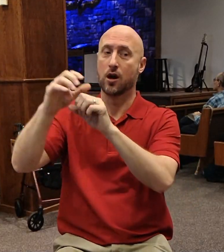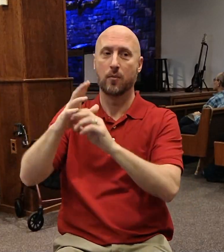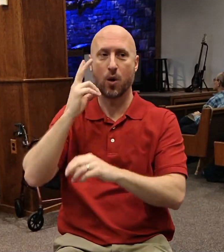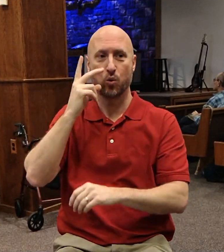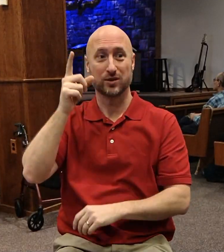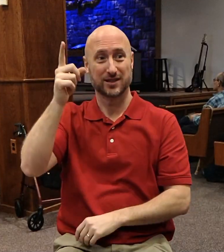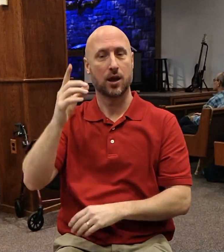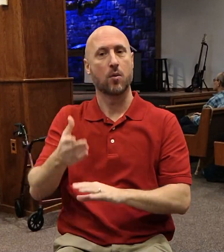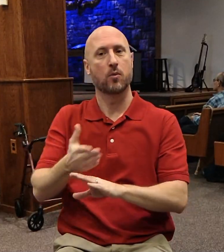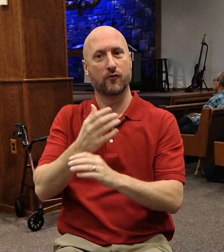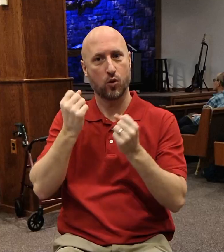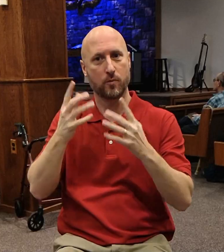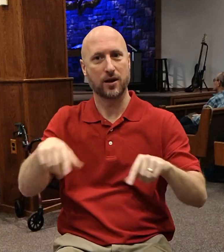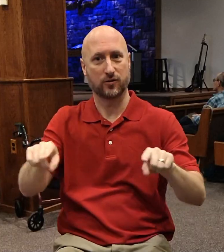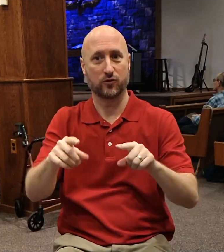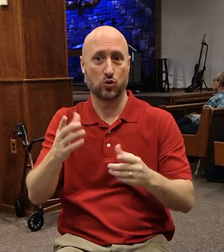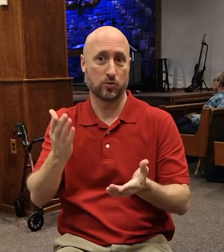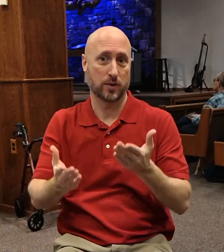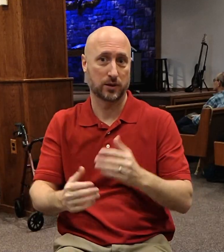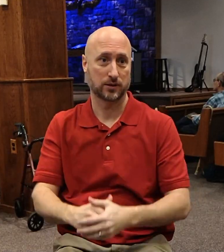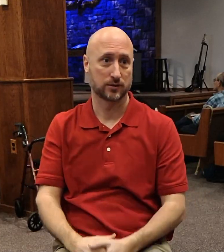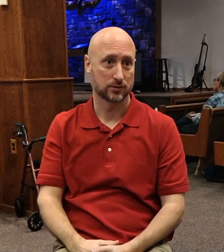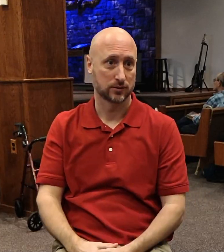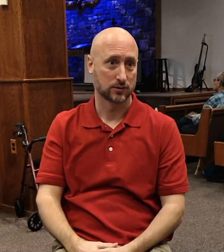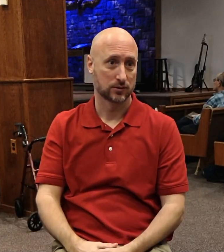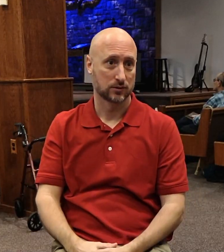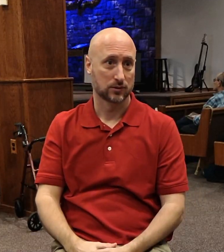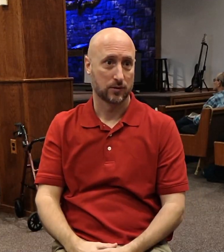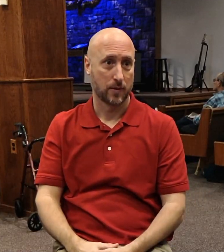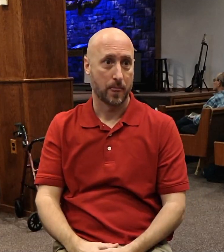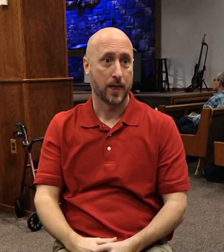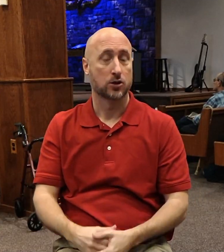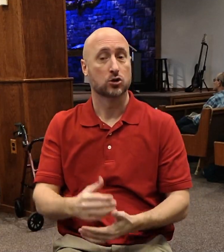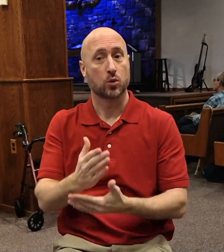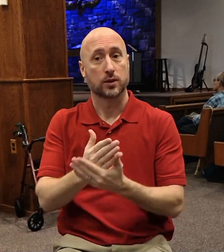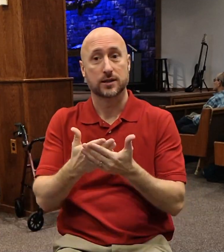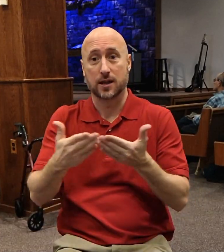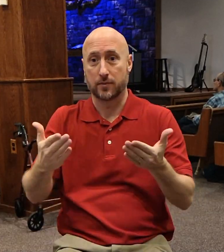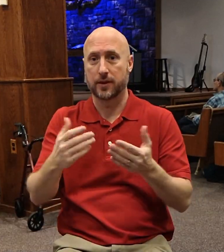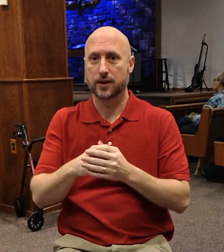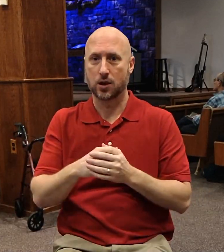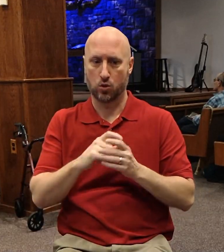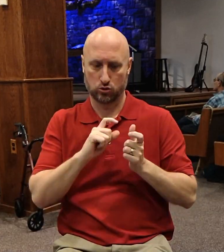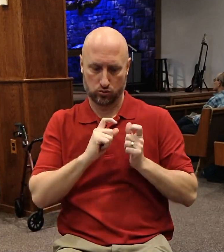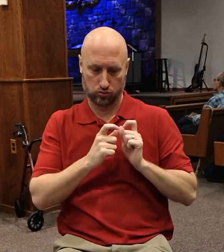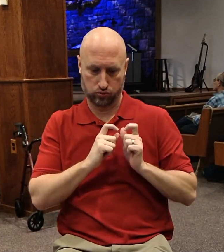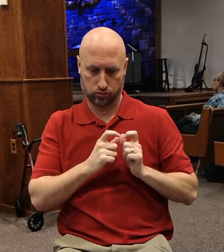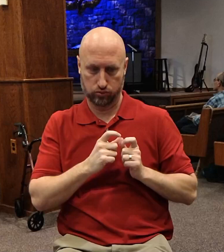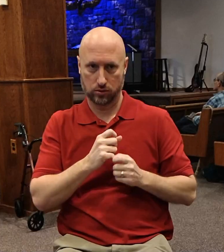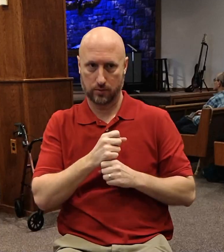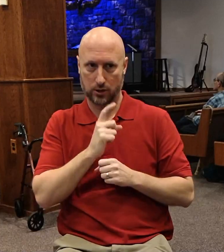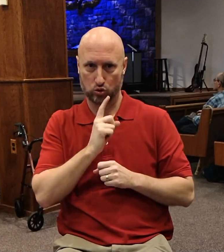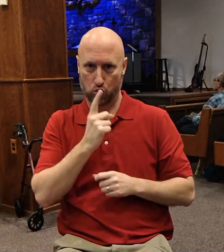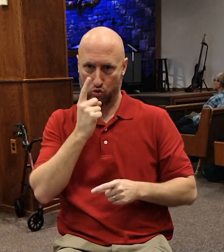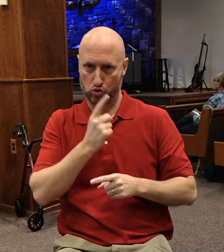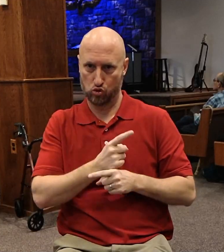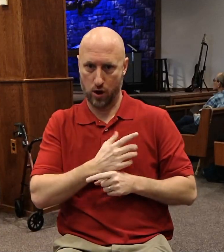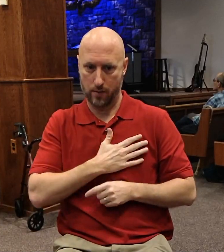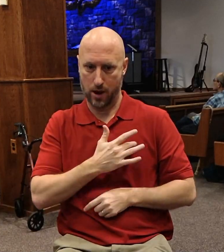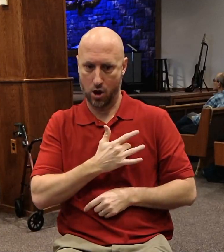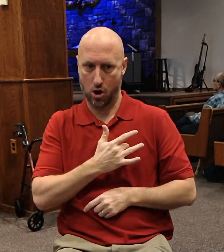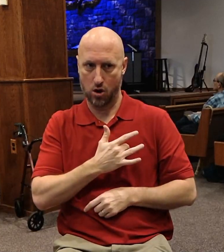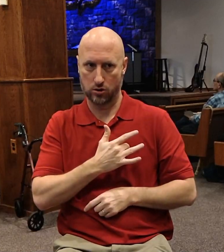lot of y'all are going to see him so the things I want to make sure are right in my heart because I I'm going to be seeing him soon